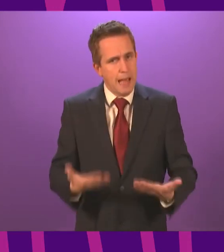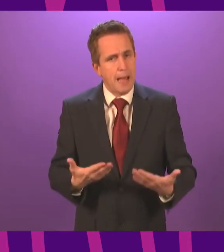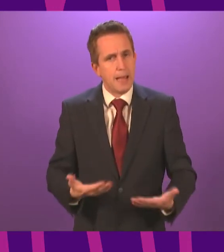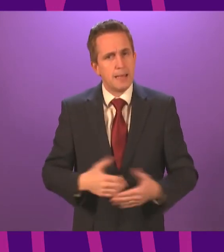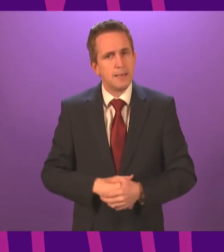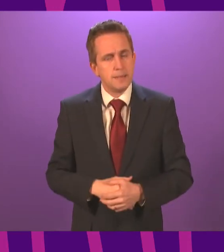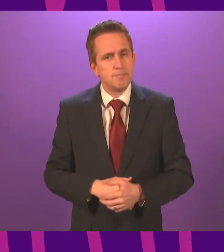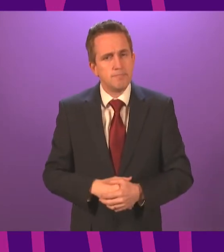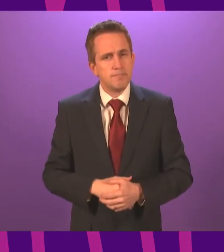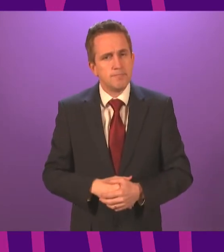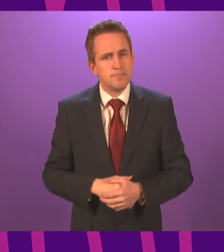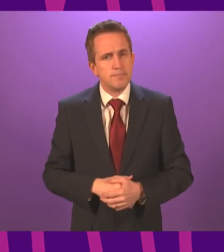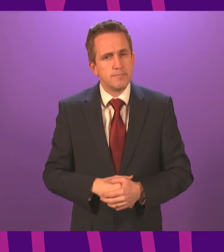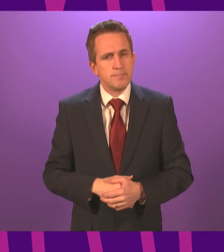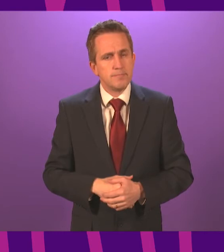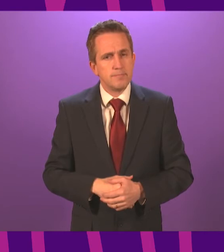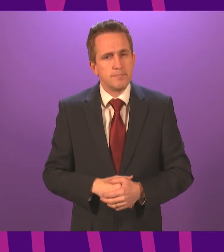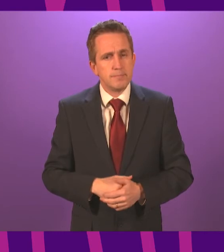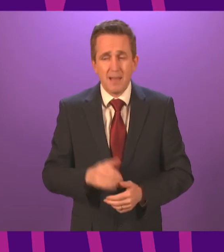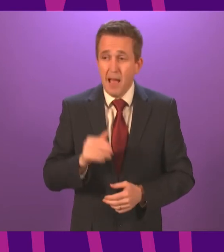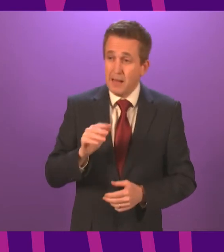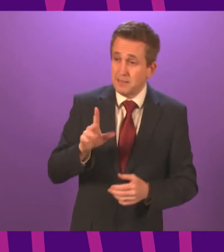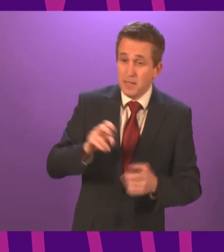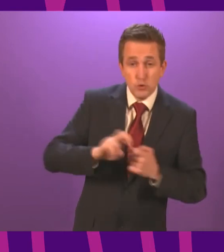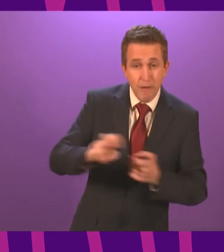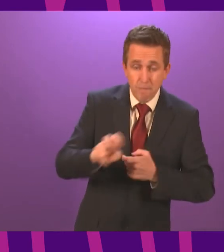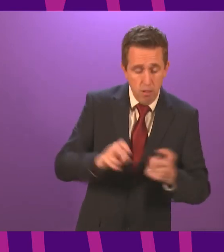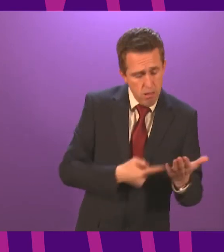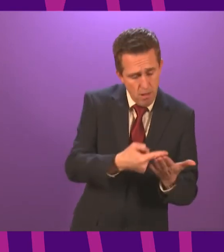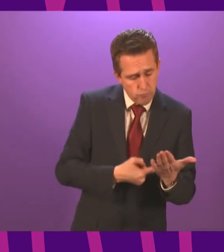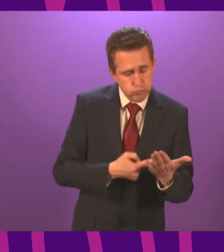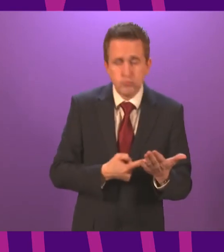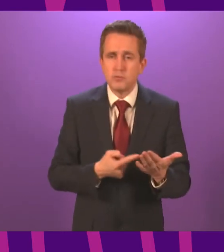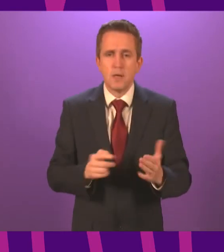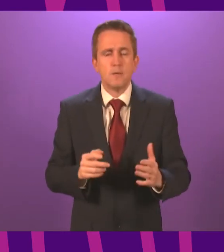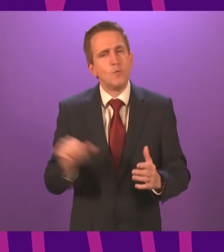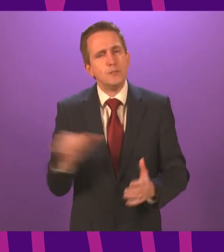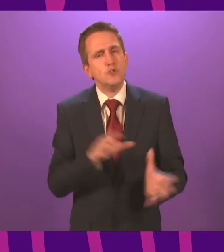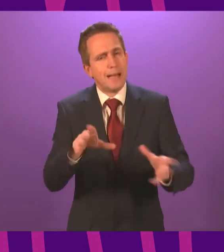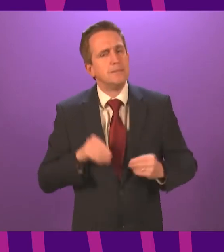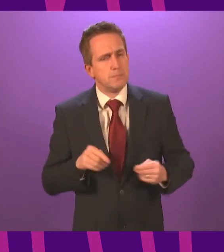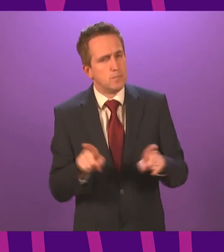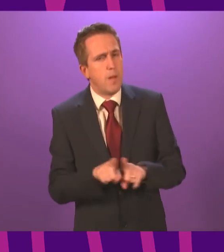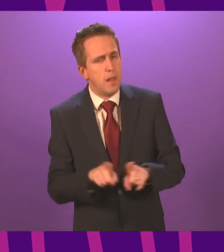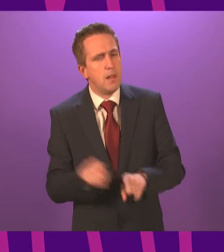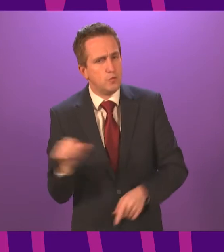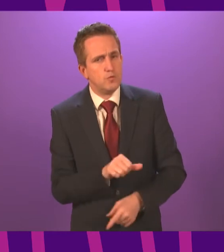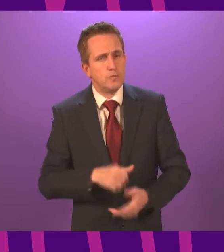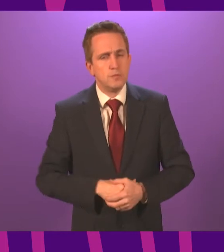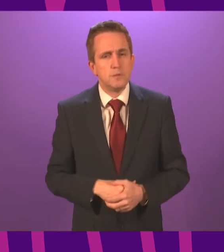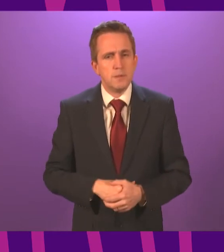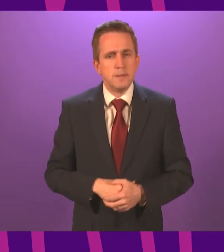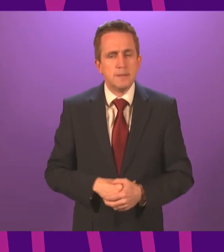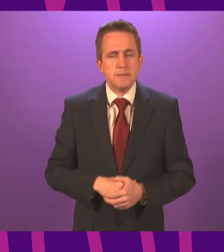I'm also not at all convinced that we should oppose the travel regulations. Presiding Officer, looking ahead,